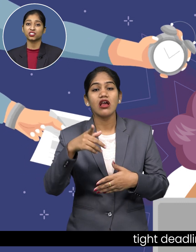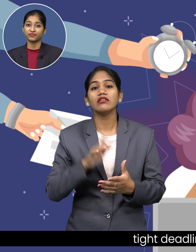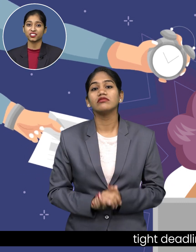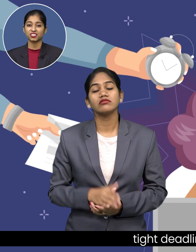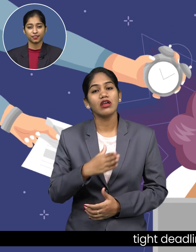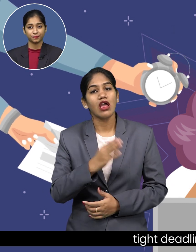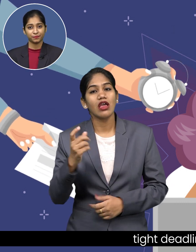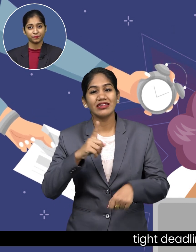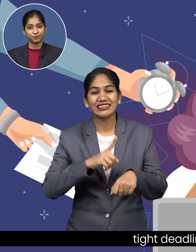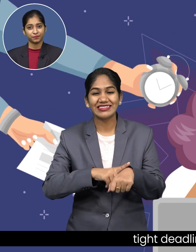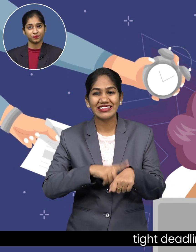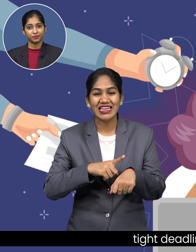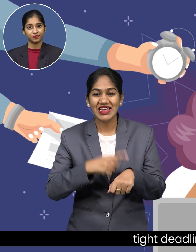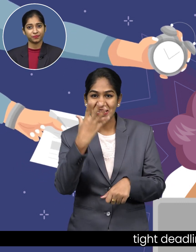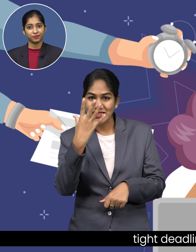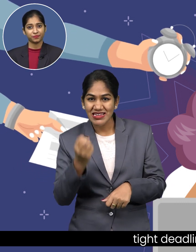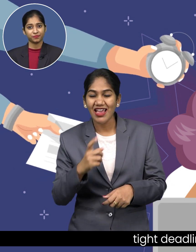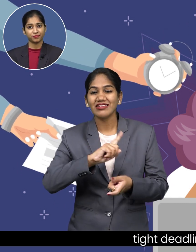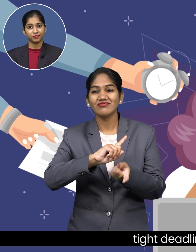night shifts.